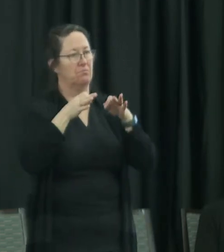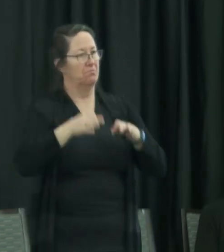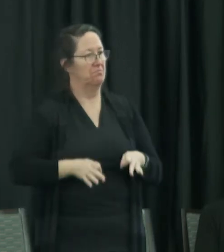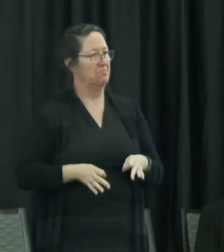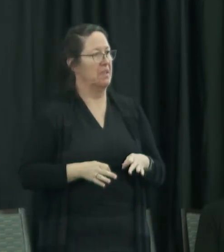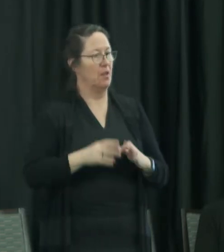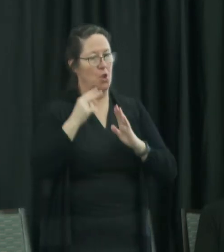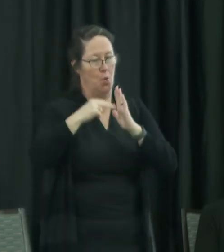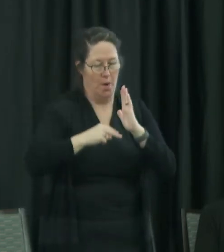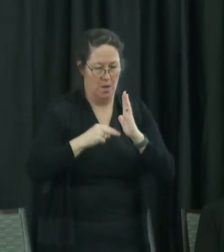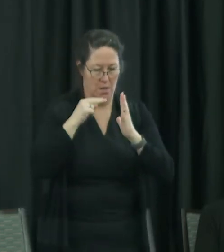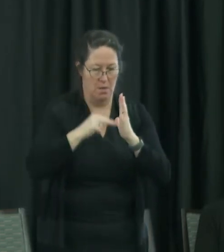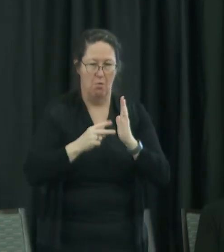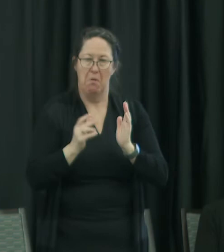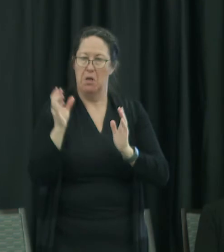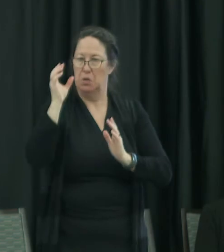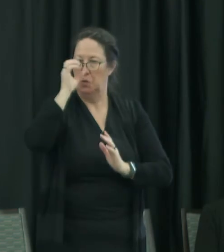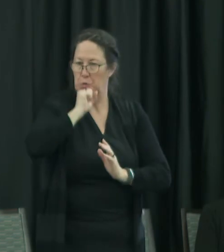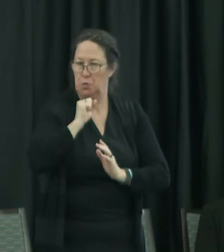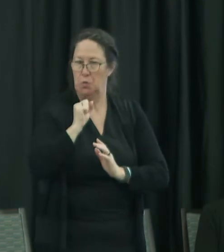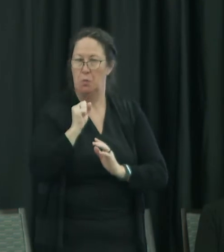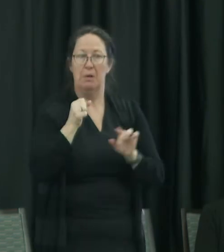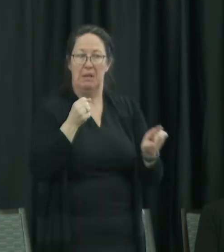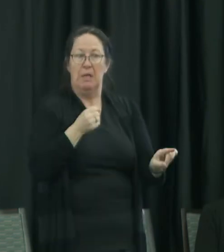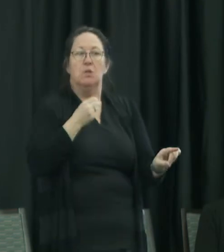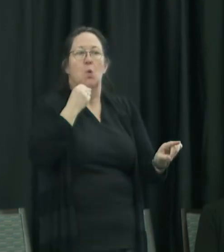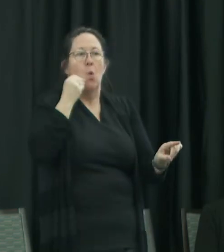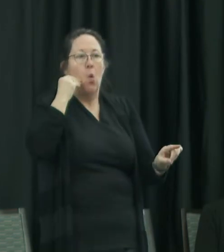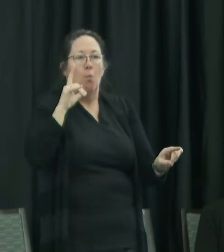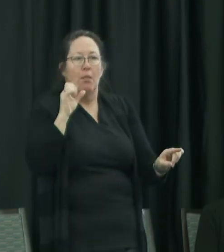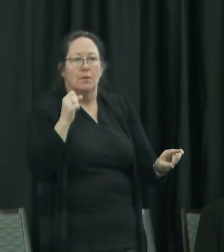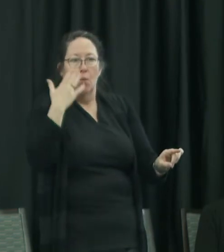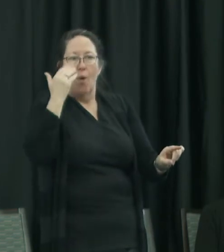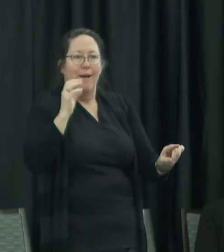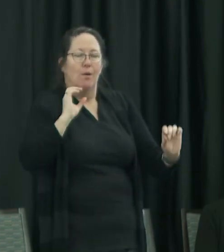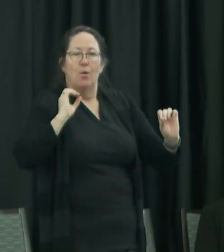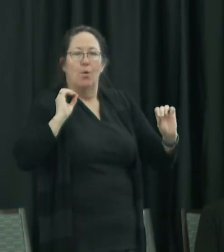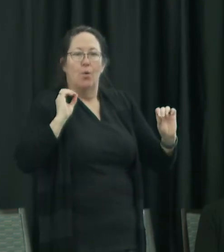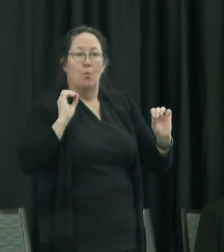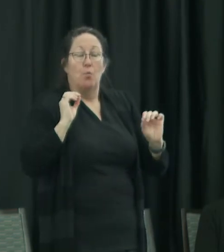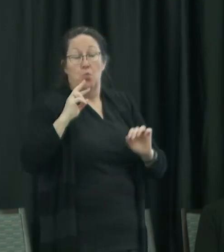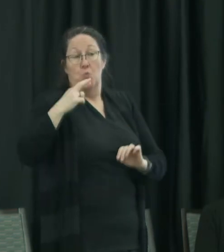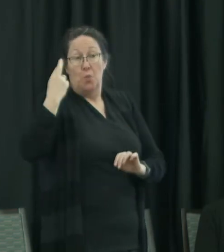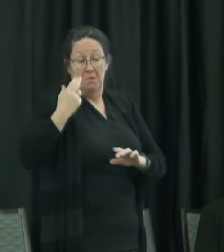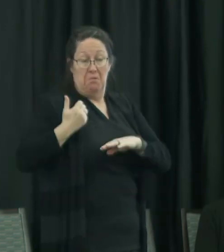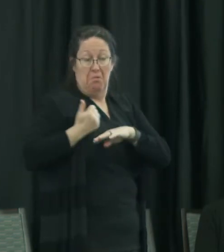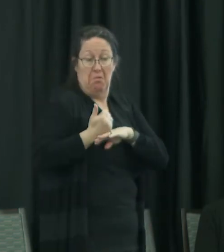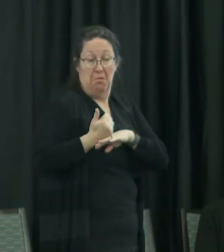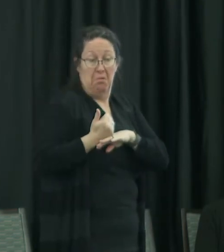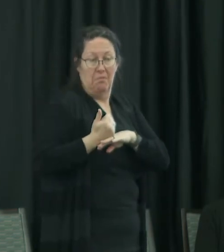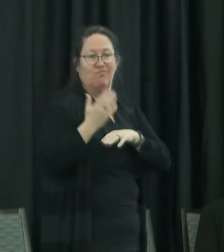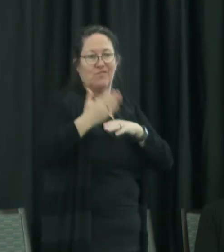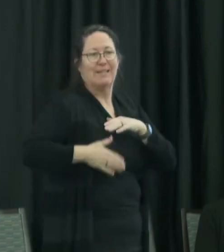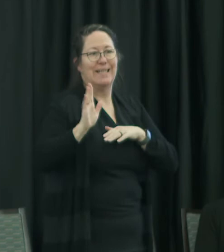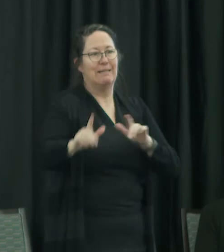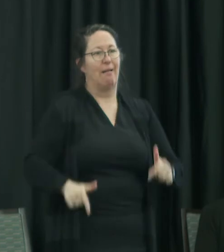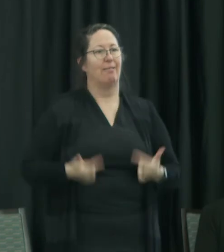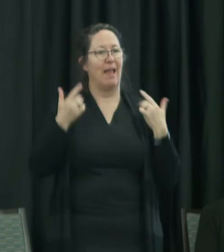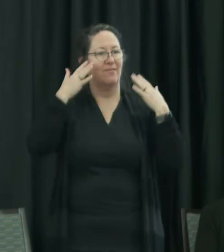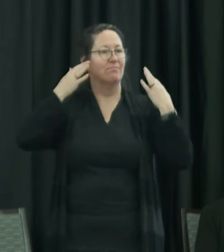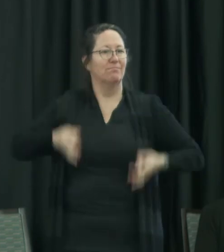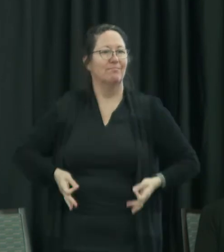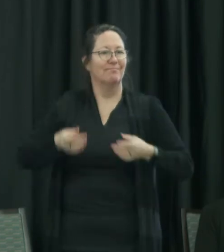provided readers, it was very easy to assume Brian was homeless due to, in large part, to the consequences of his life